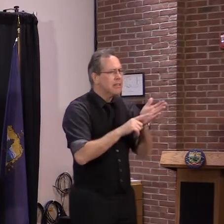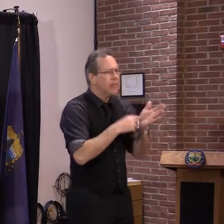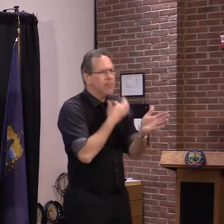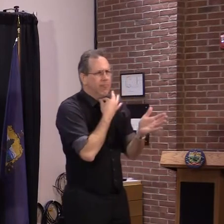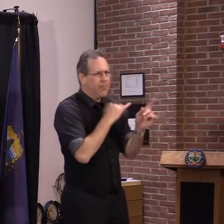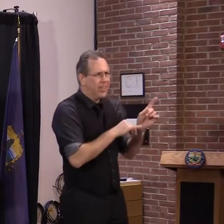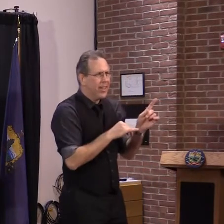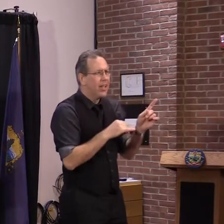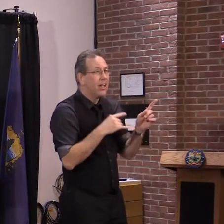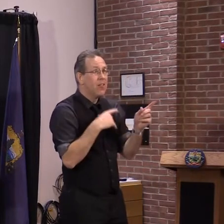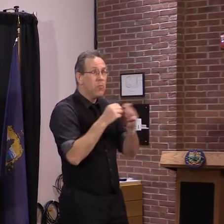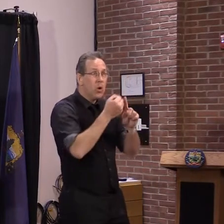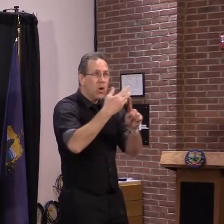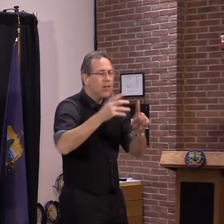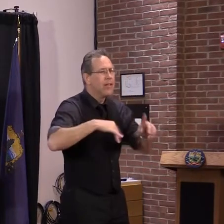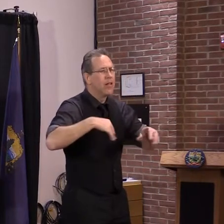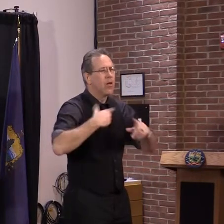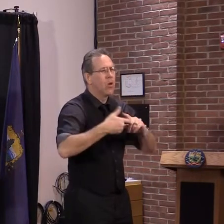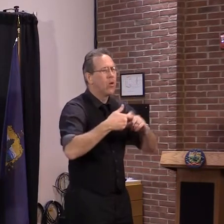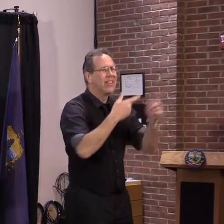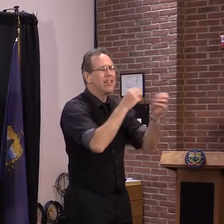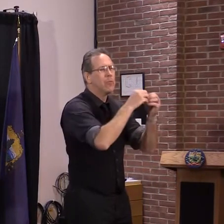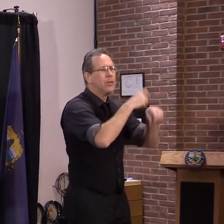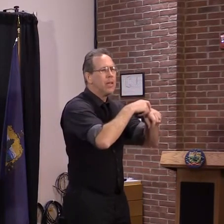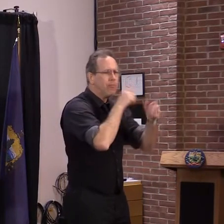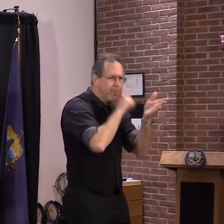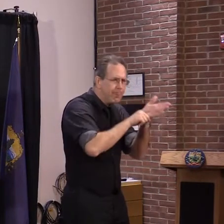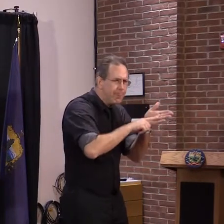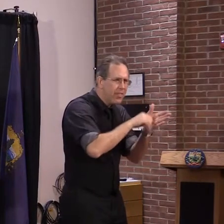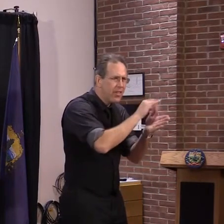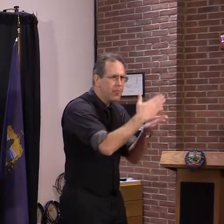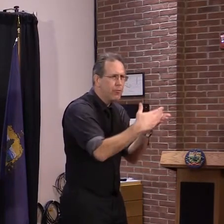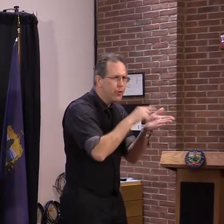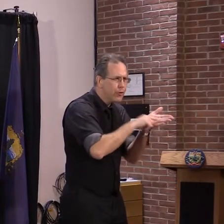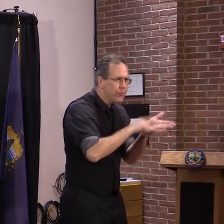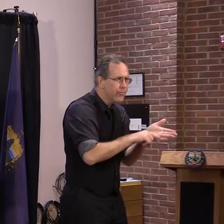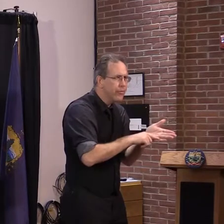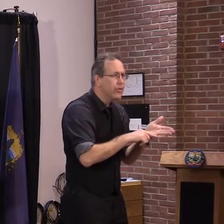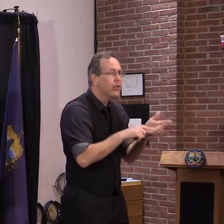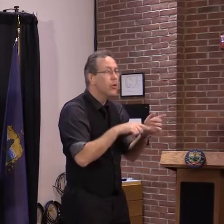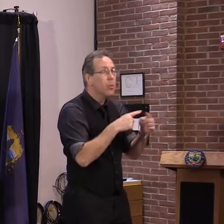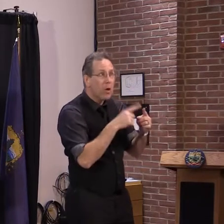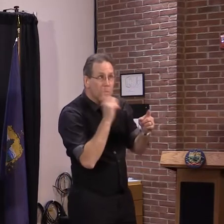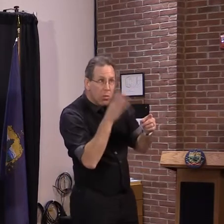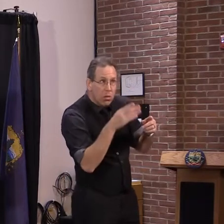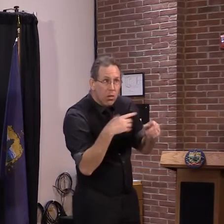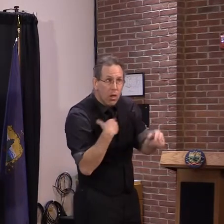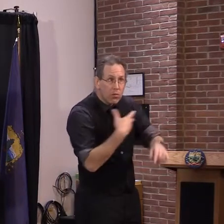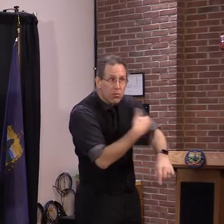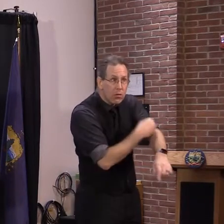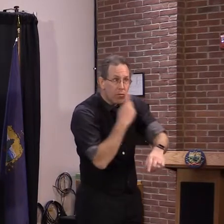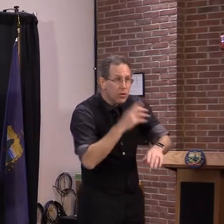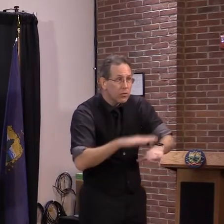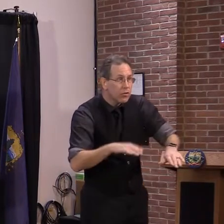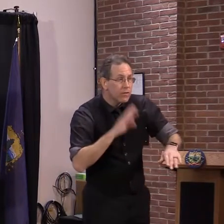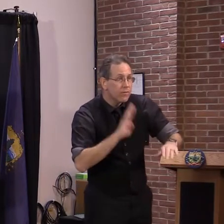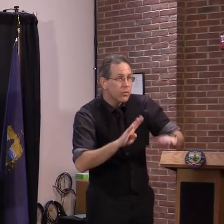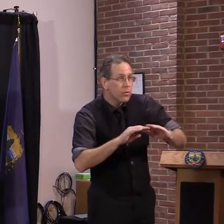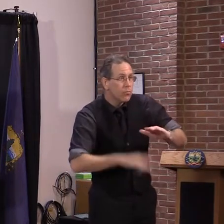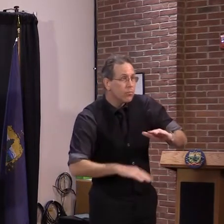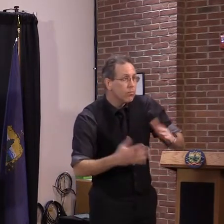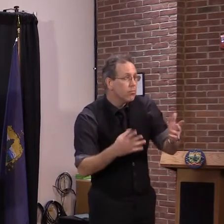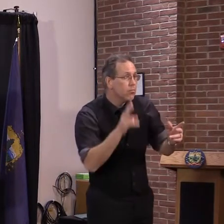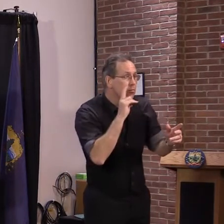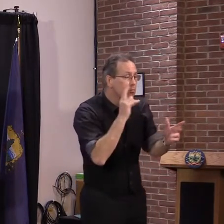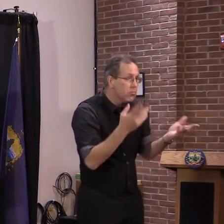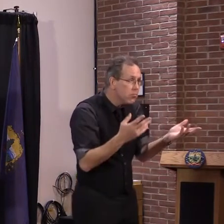for evaluation, including data on a third dose. Now, I know many parents may be